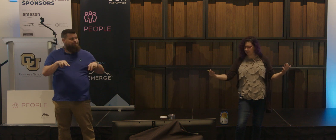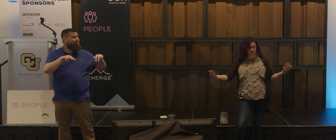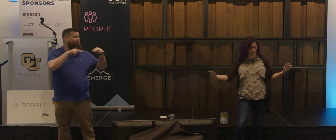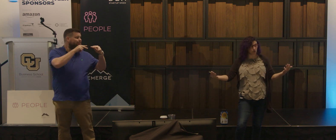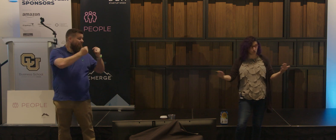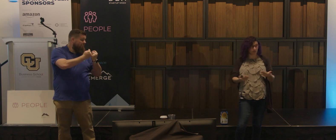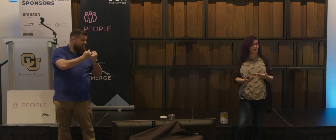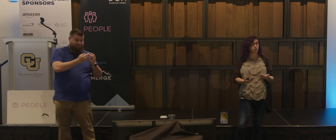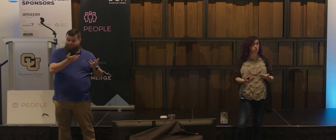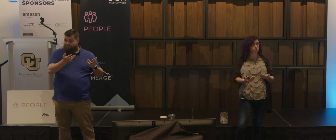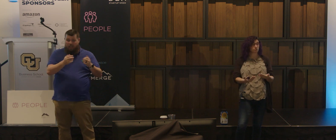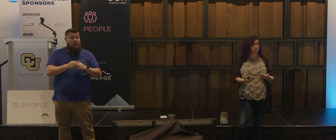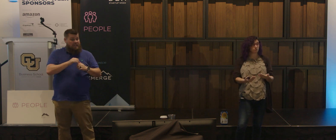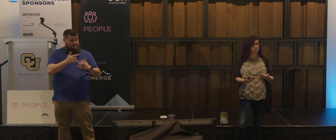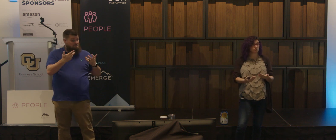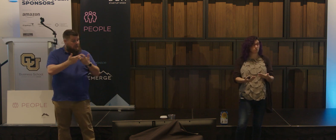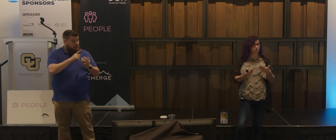at that answer and you go, do they match?